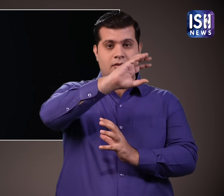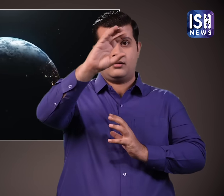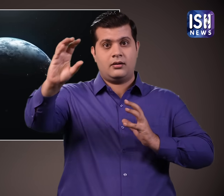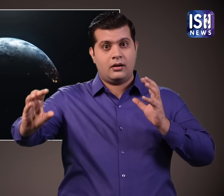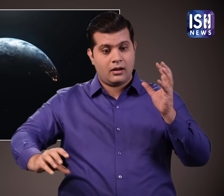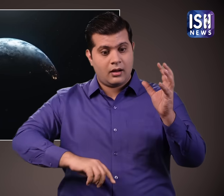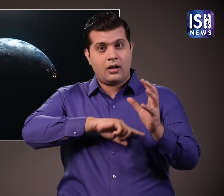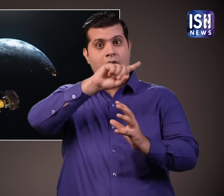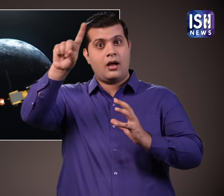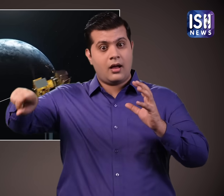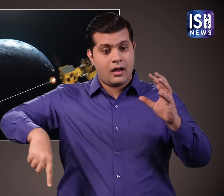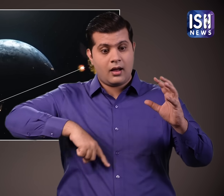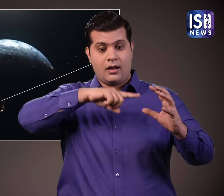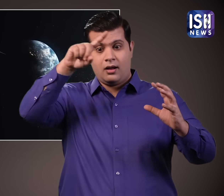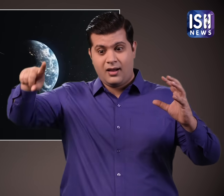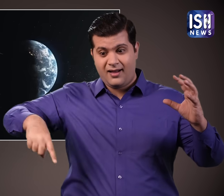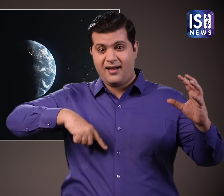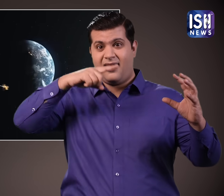Slowly and steadily it shifts its trajectory.